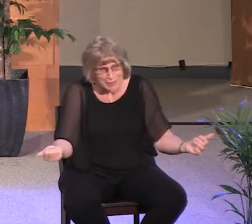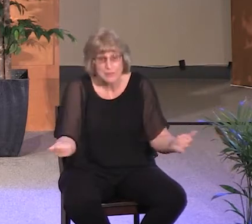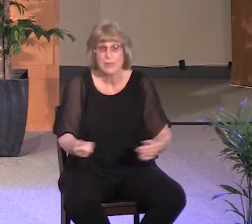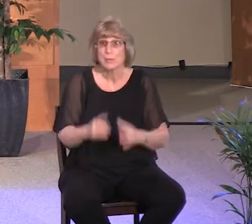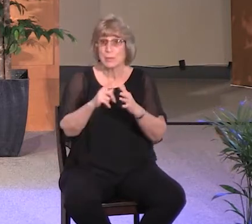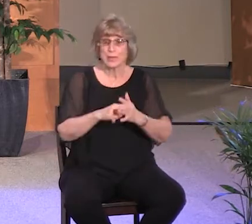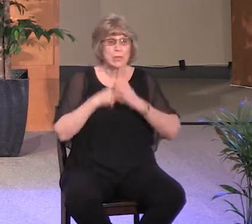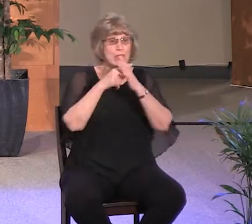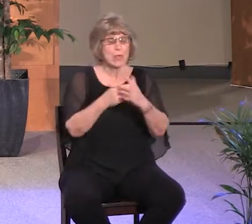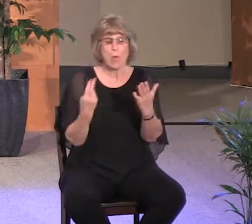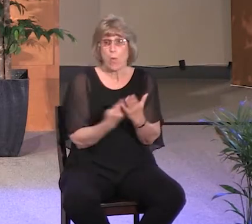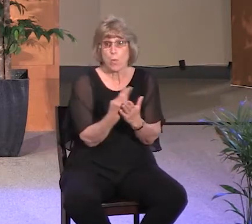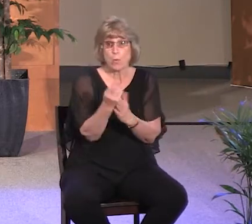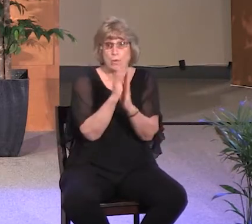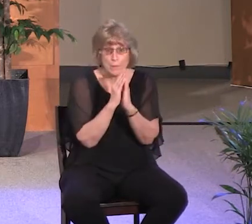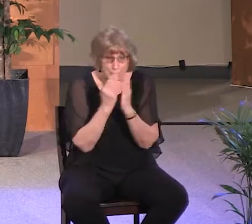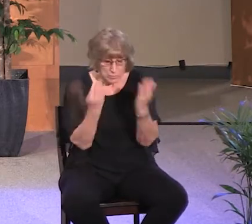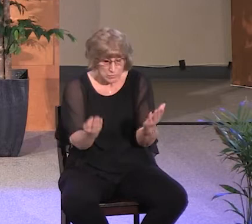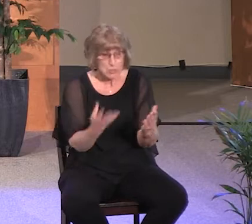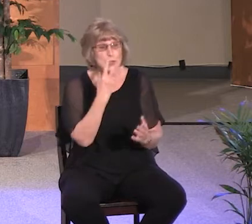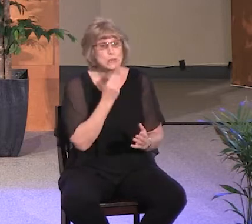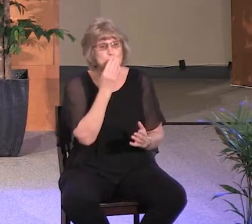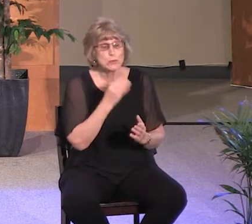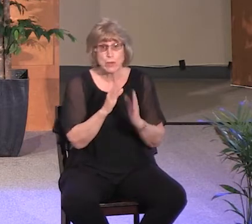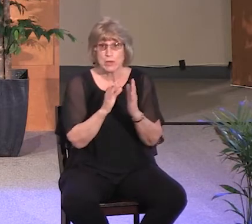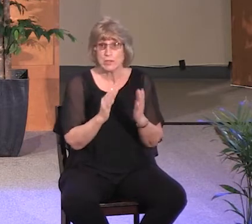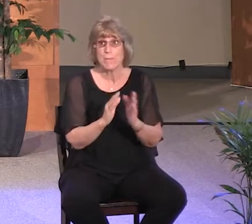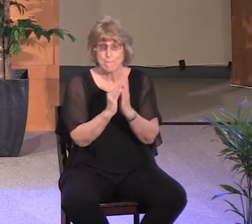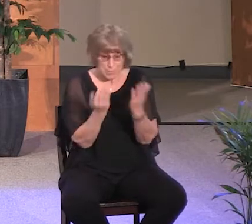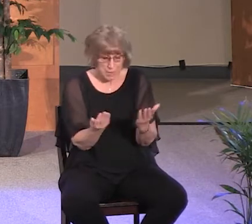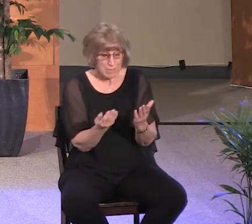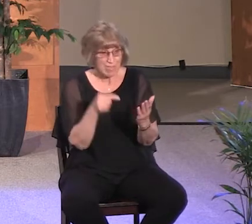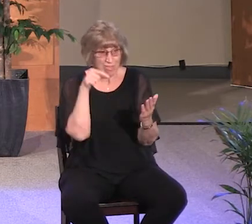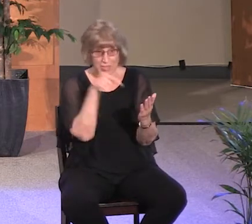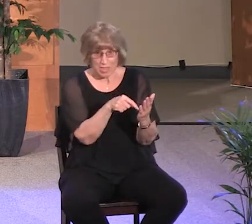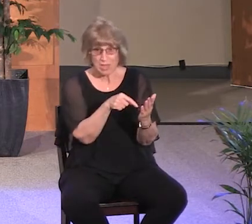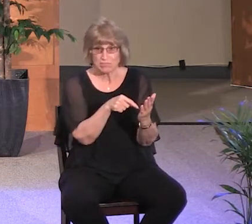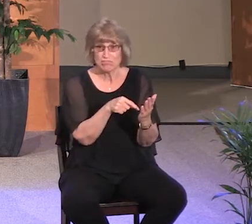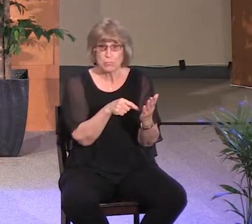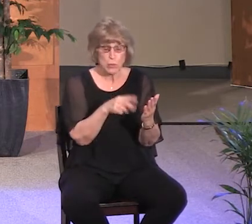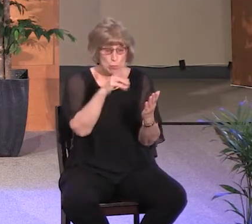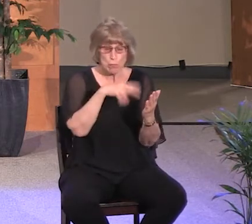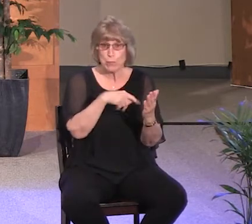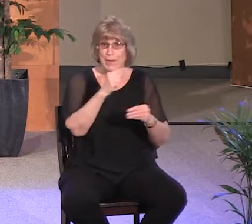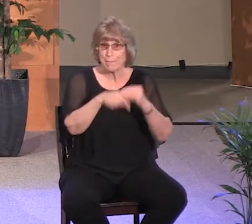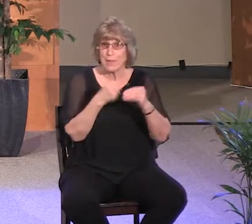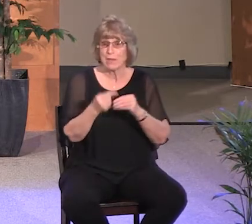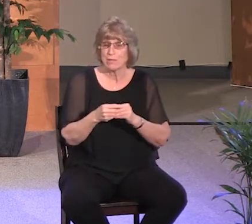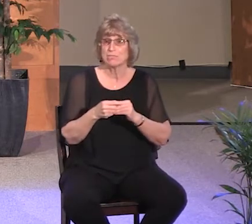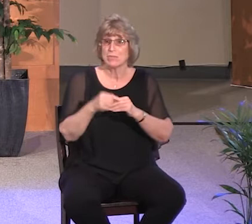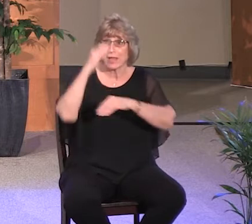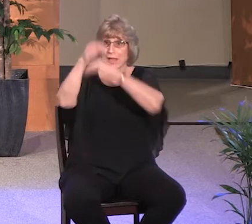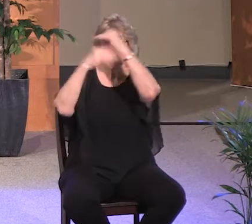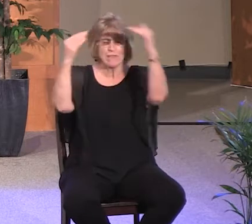texts. We're going to look first at the Jewish Bible. There are references to heaven in the Jewish Bible, and one of the first ones being in the book